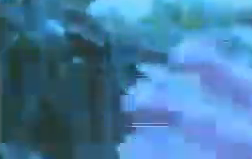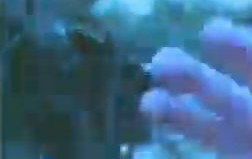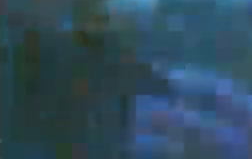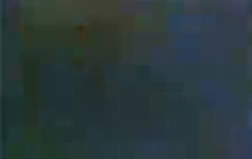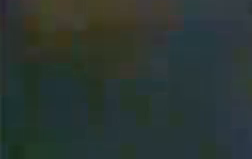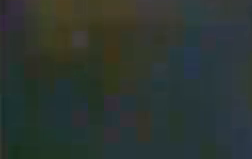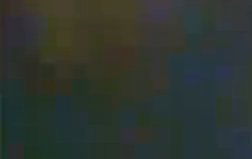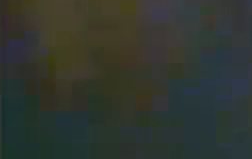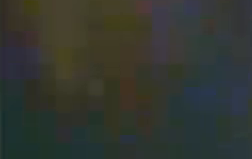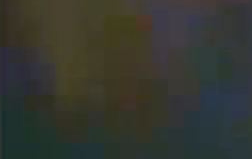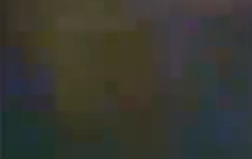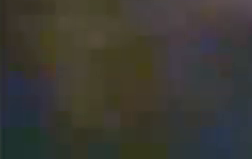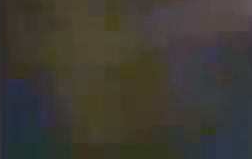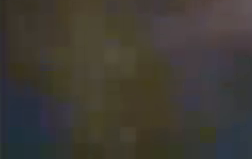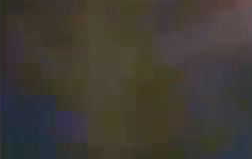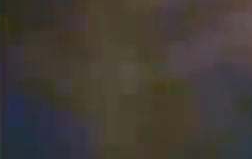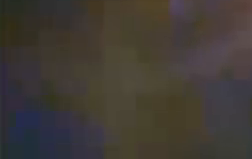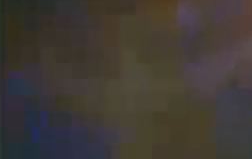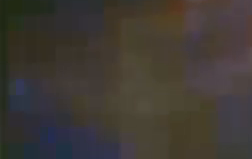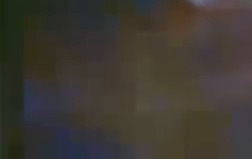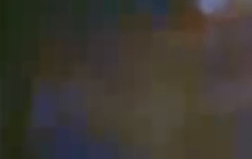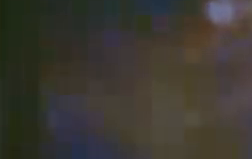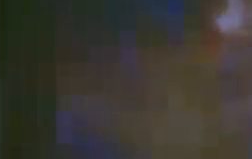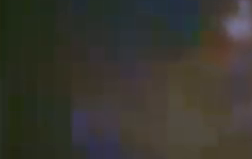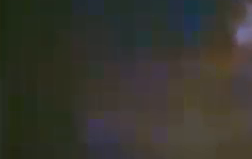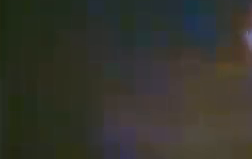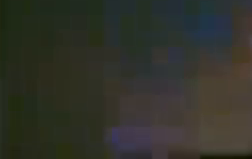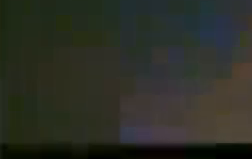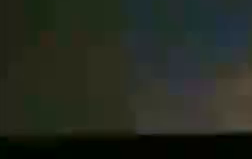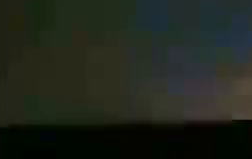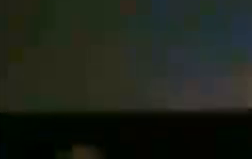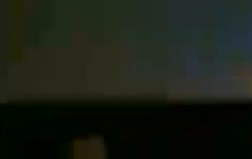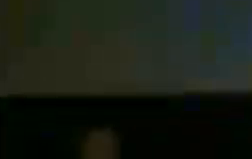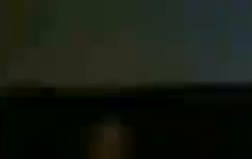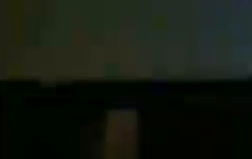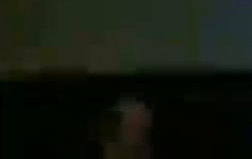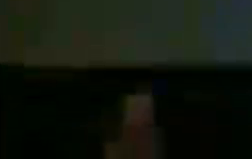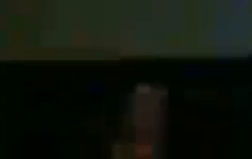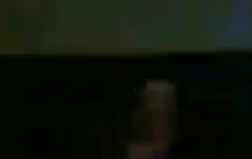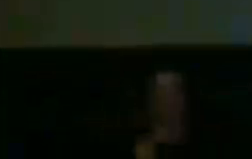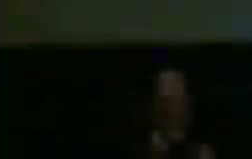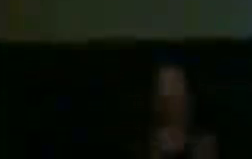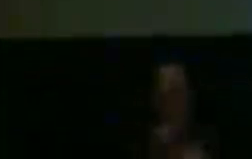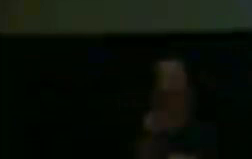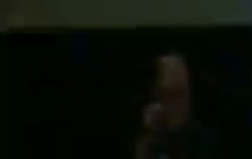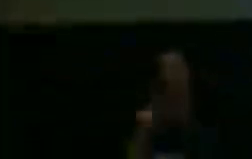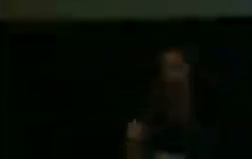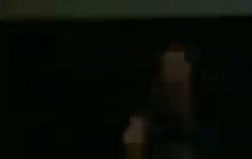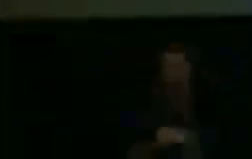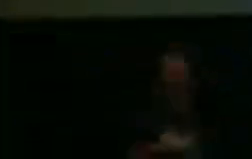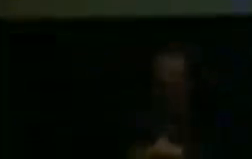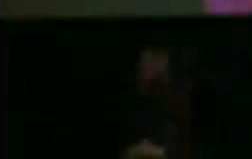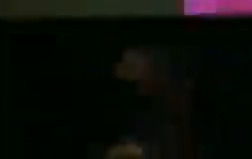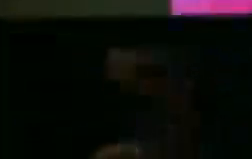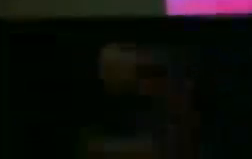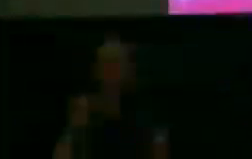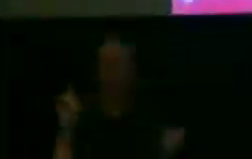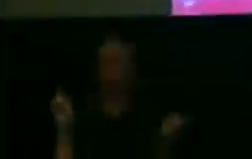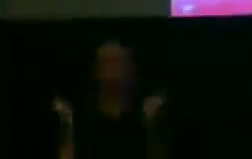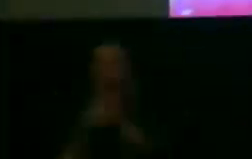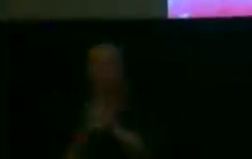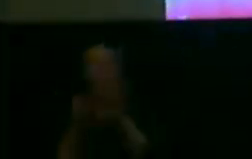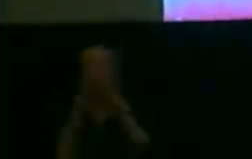orange glow in Montecito. A lot of residents thought it might have been the Thomas fire reigniting. That then changed to a structure fire call,